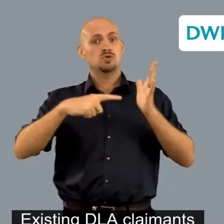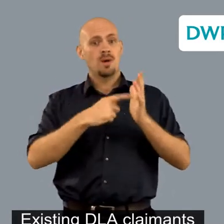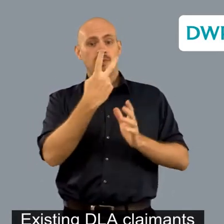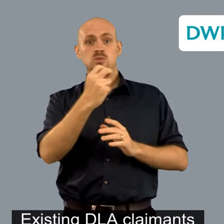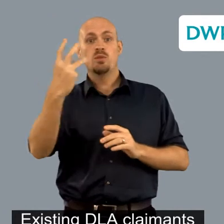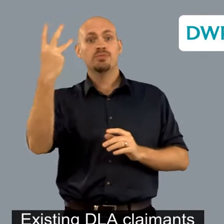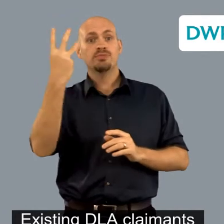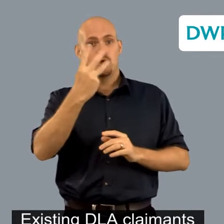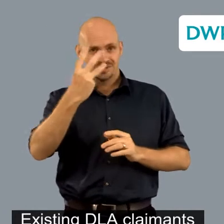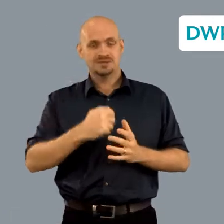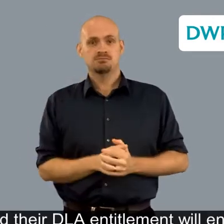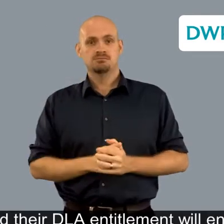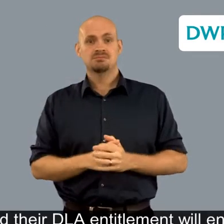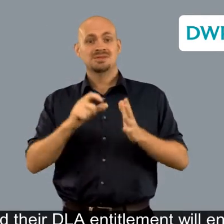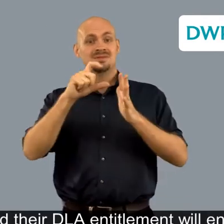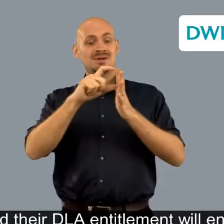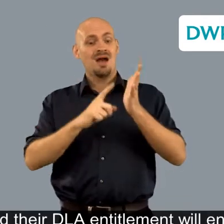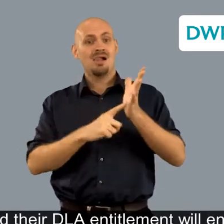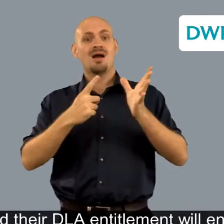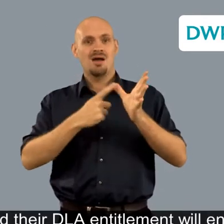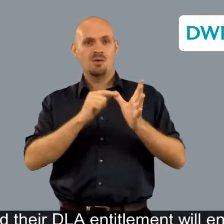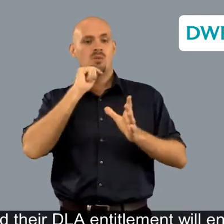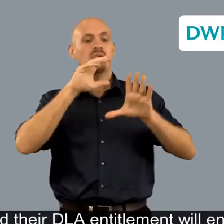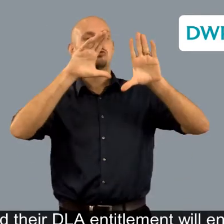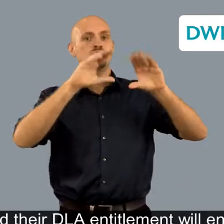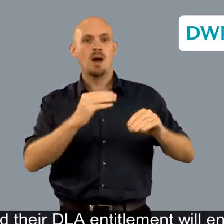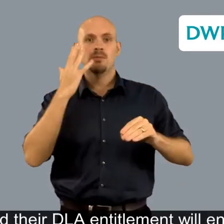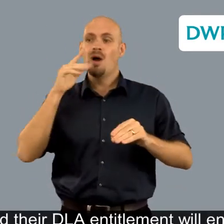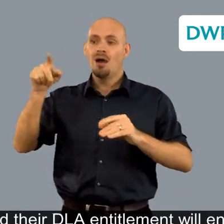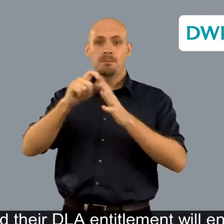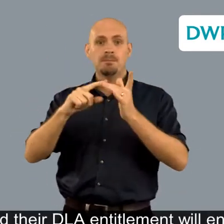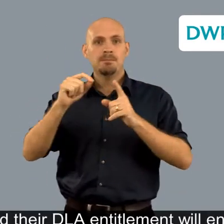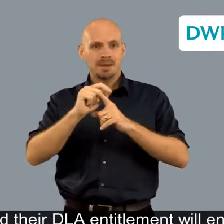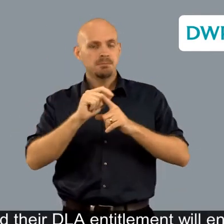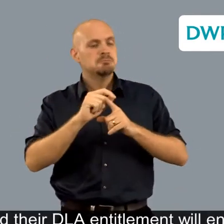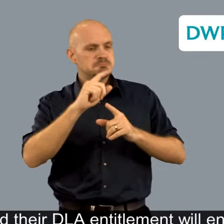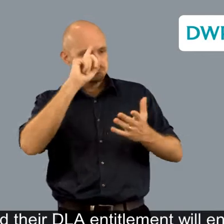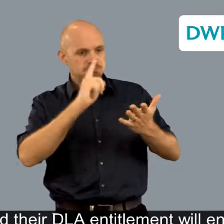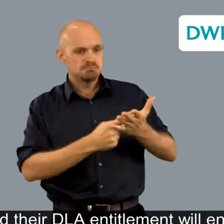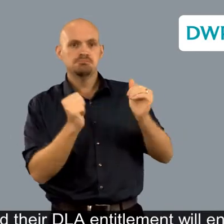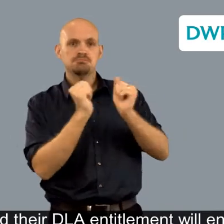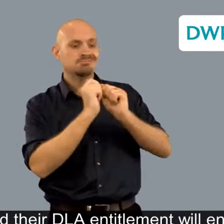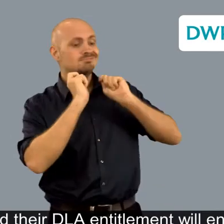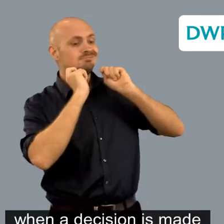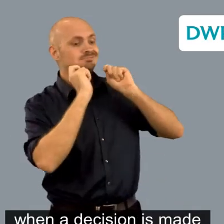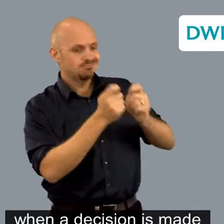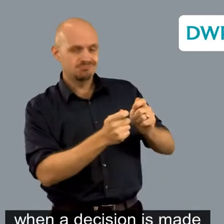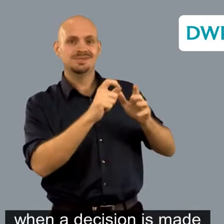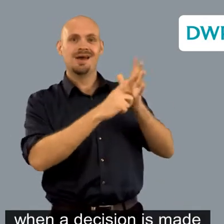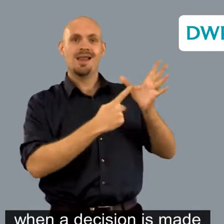and their DLA entitlement will end when a decision is made on their PIP